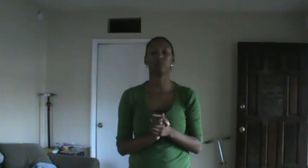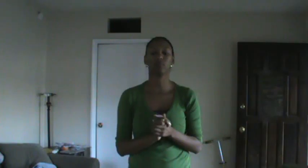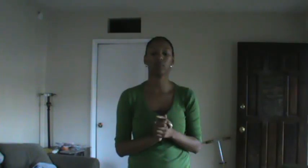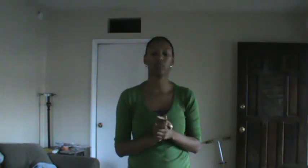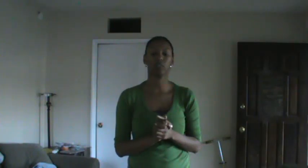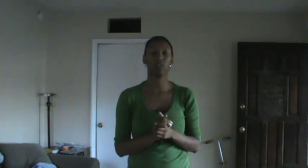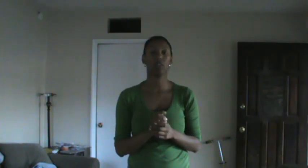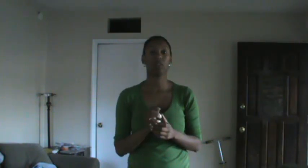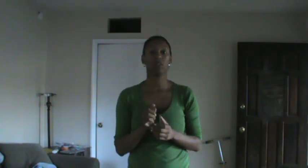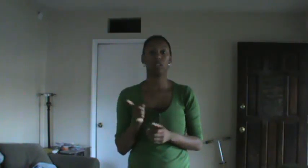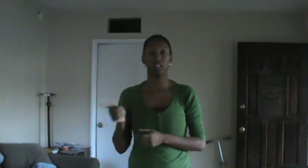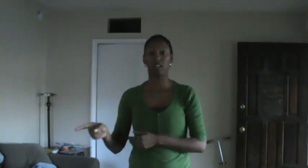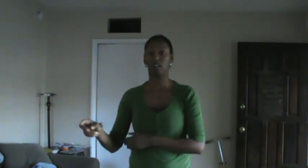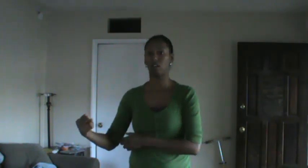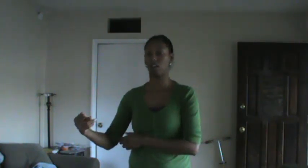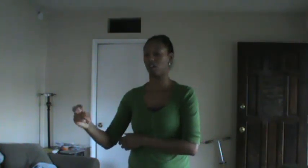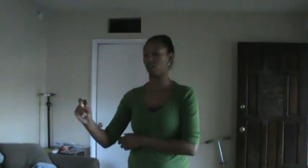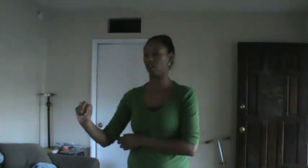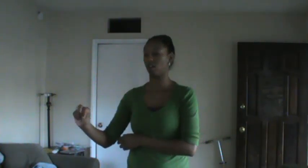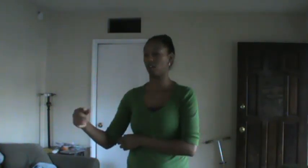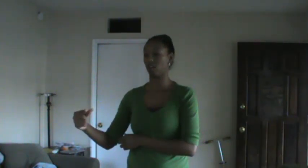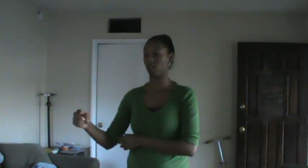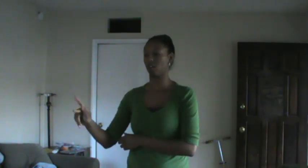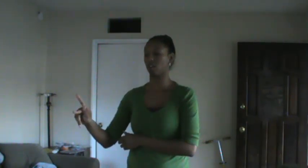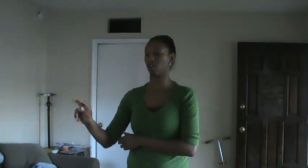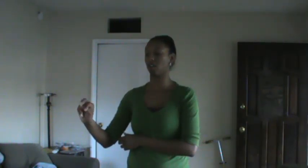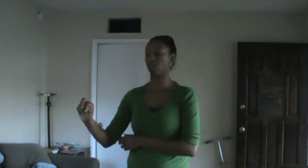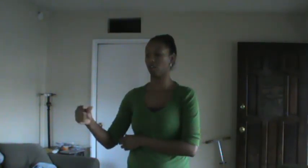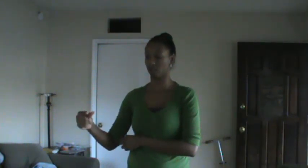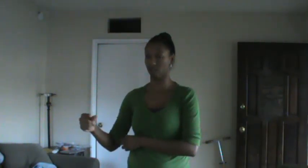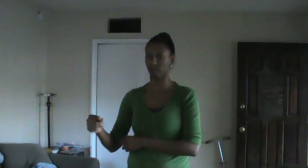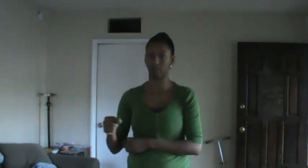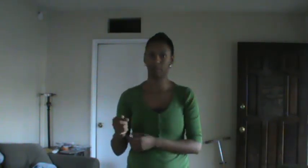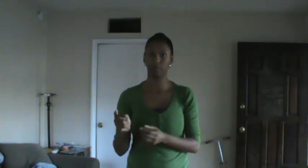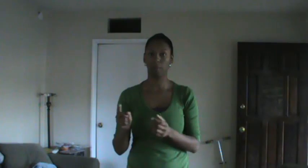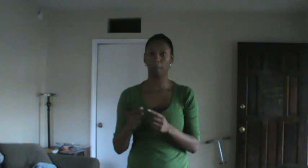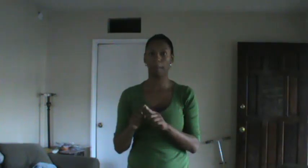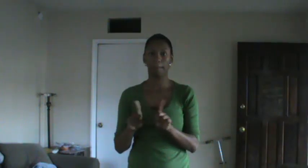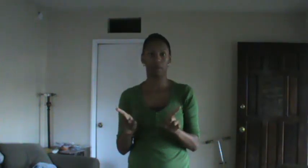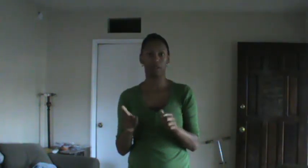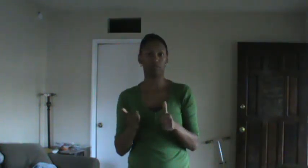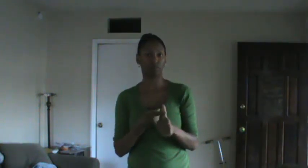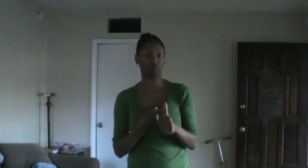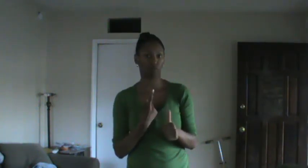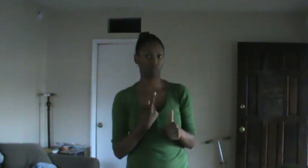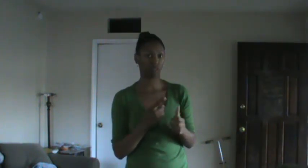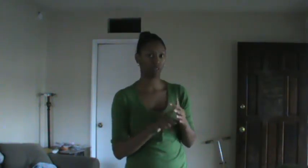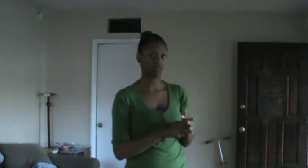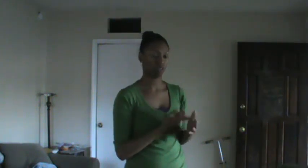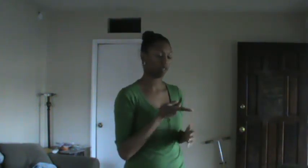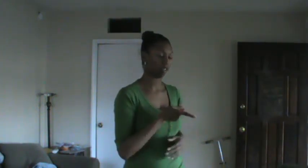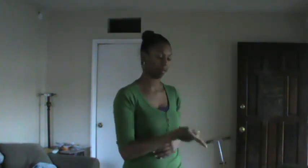to Hong Kong. As it turned out, we did go to North Carolina, and then we spent about 5 hours in the air,